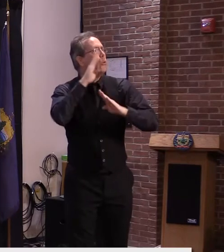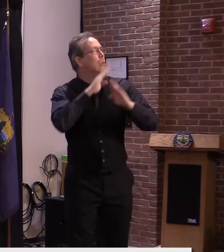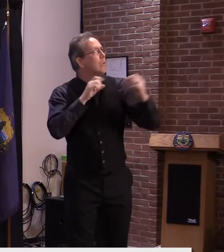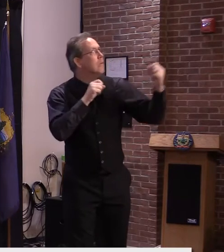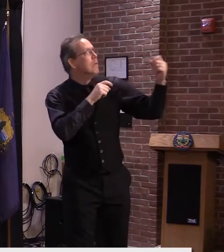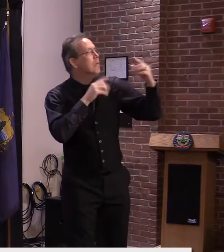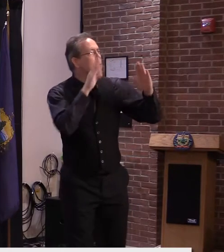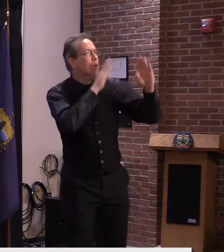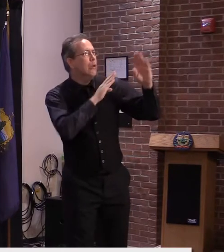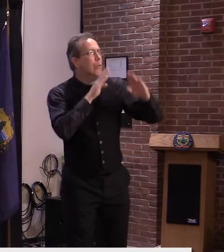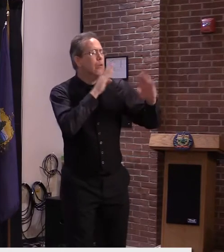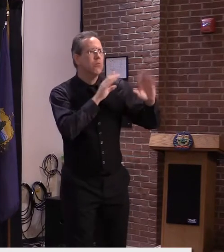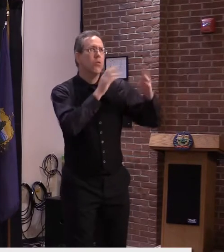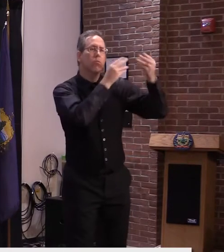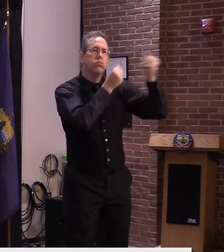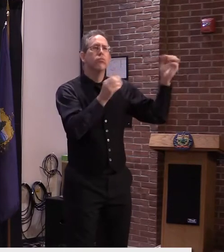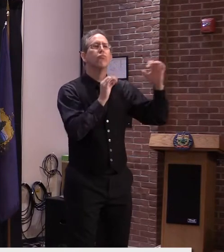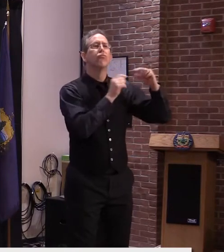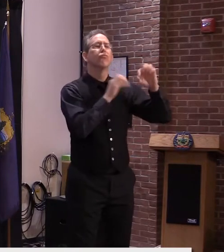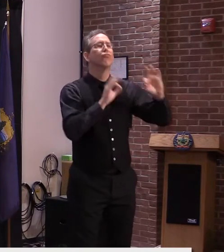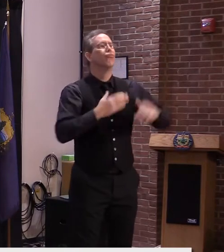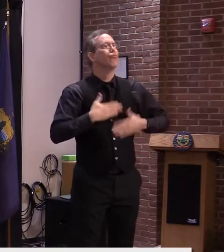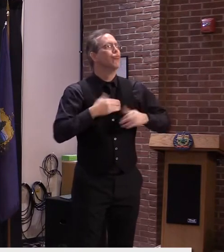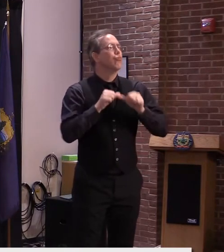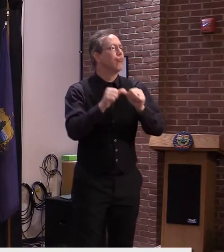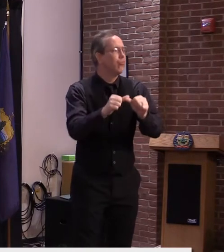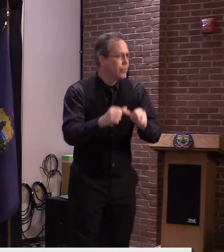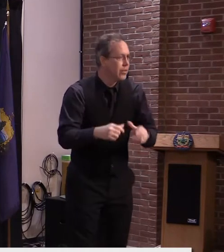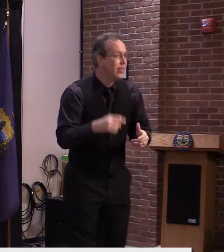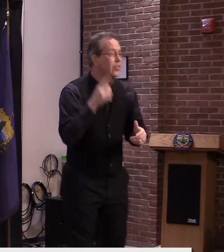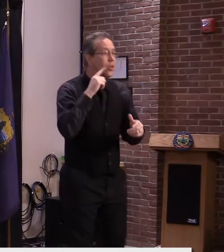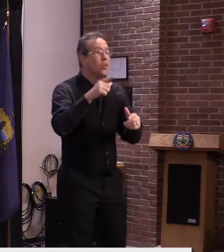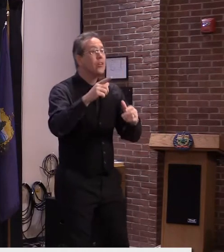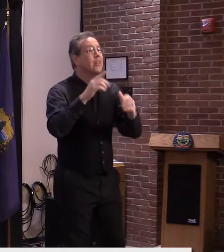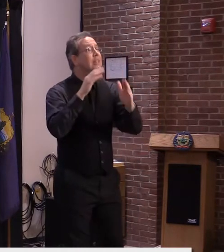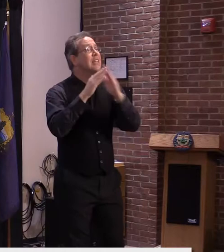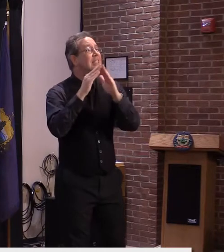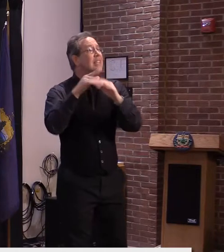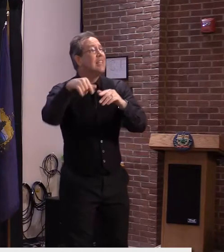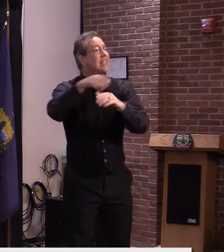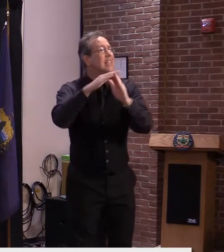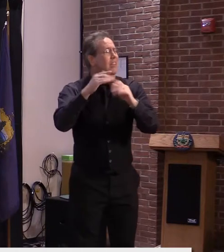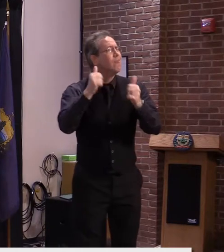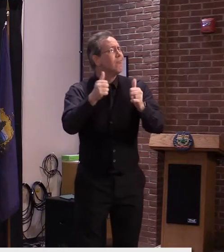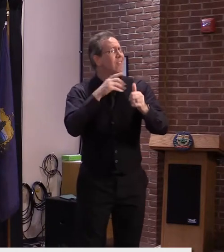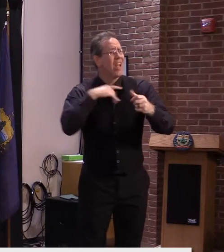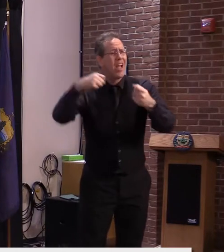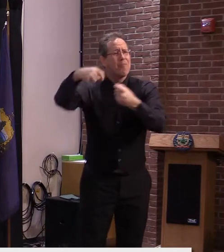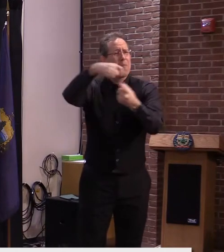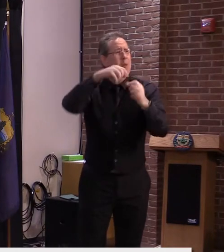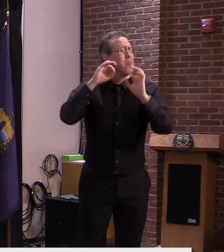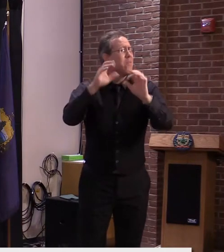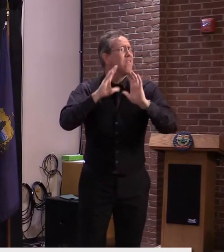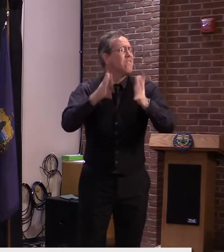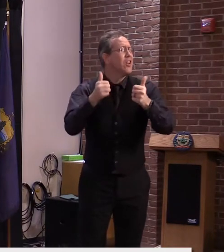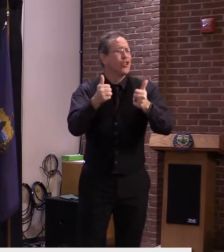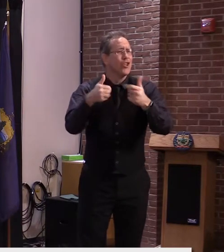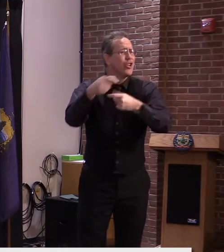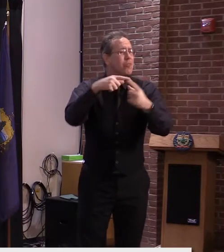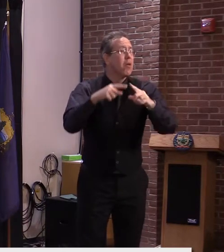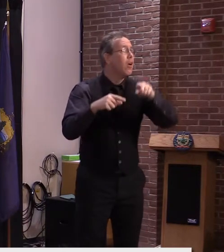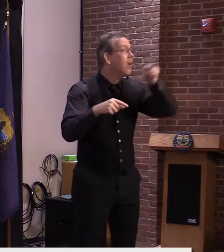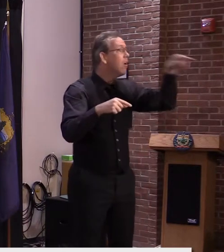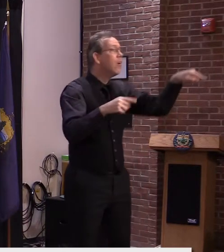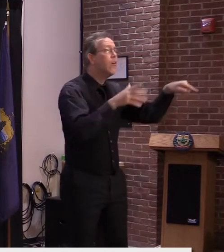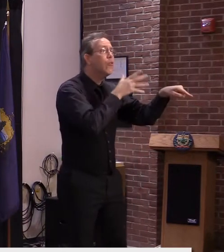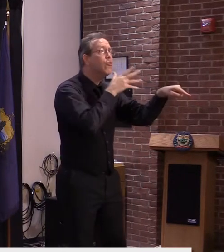because the customer base is bigger and more profitable. Our cell service suffers from market gaps, just like